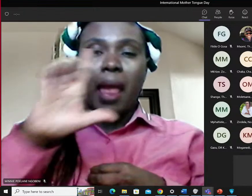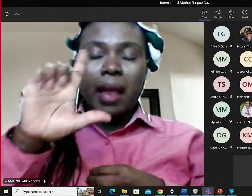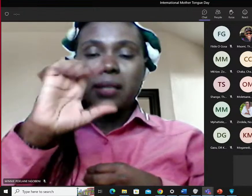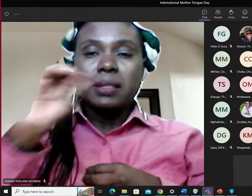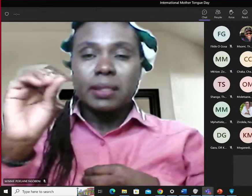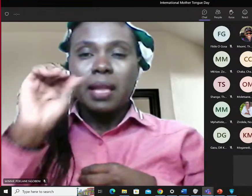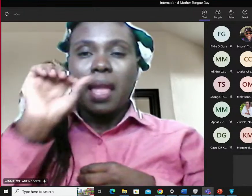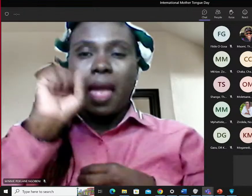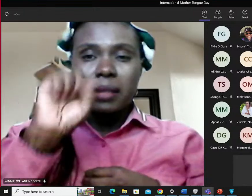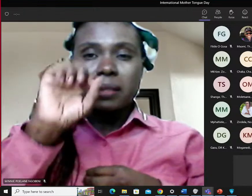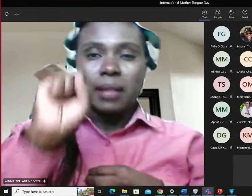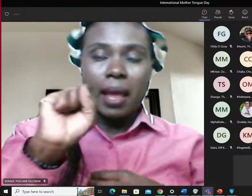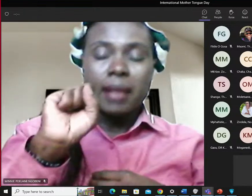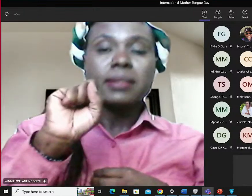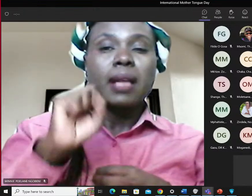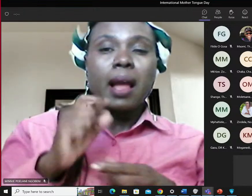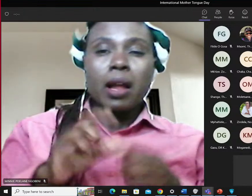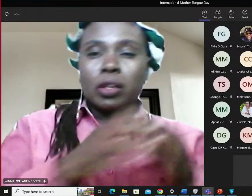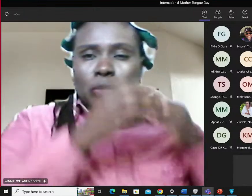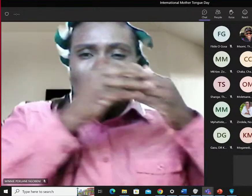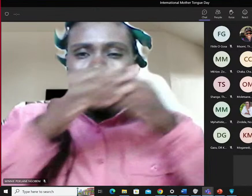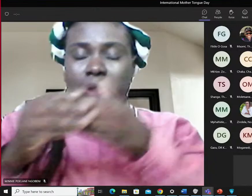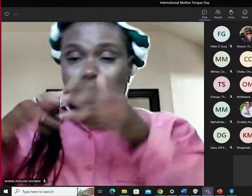TLECSS, to lead the Language Unity